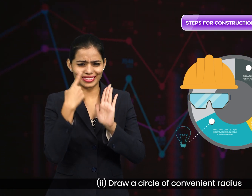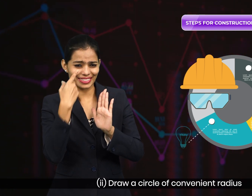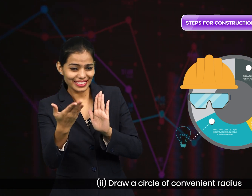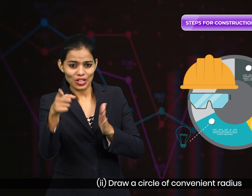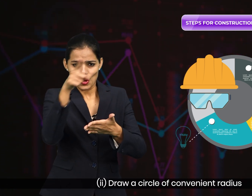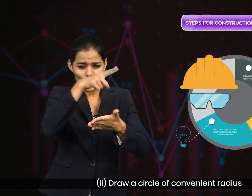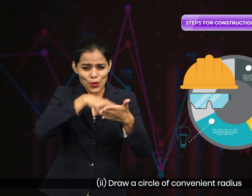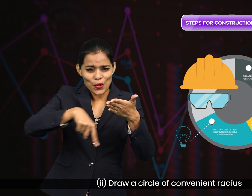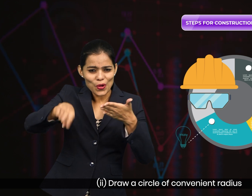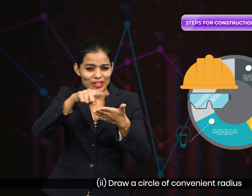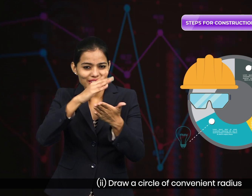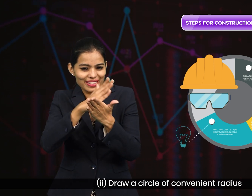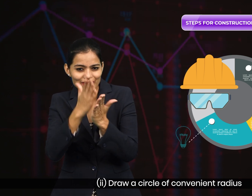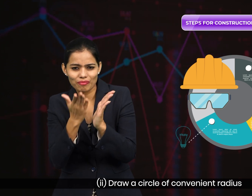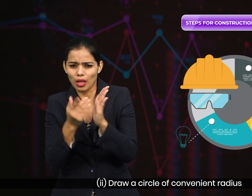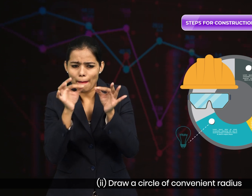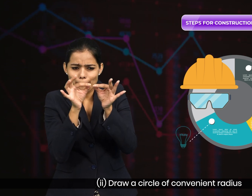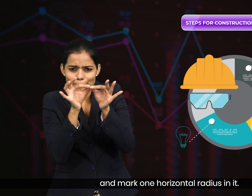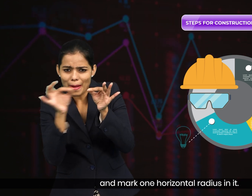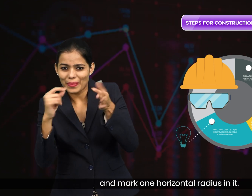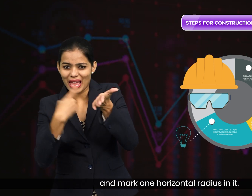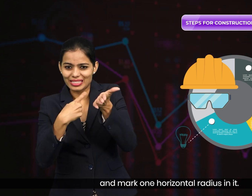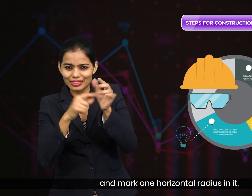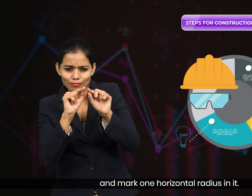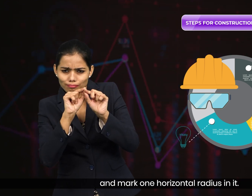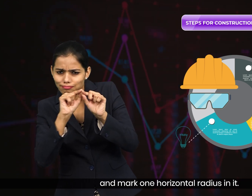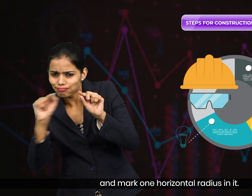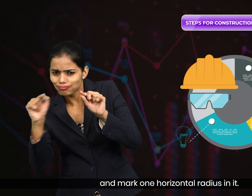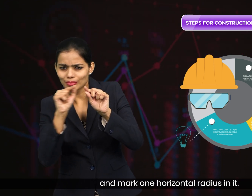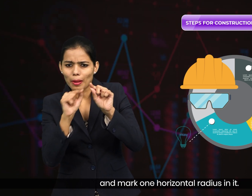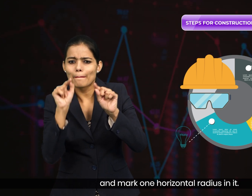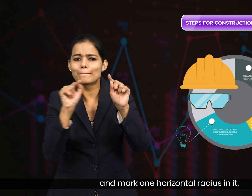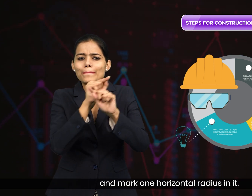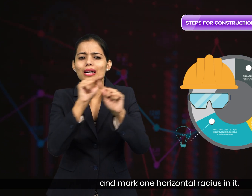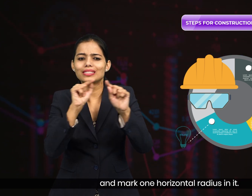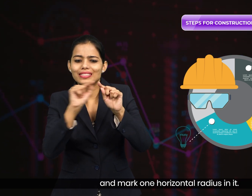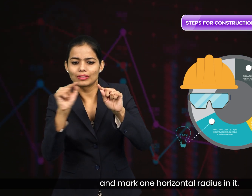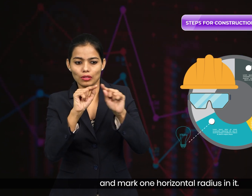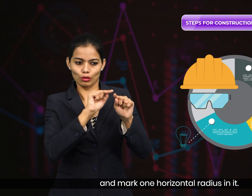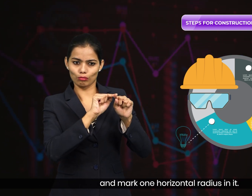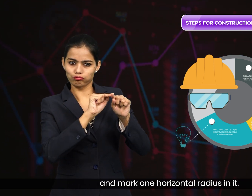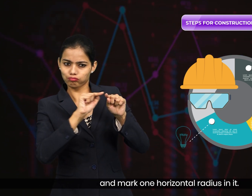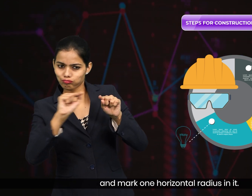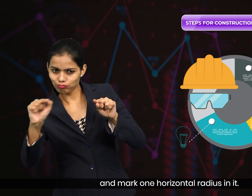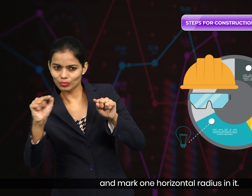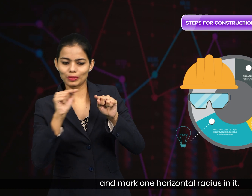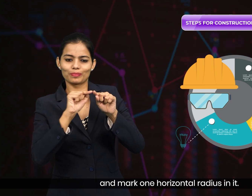Draw a circle of convenient radius and mark one horizontal radius in it.